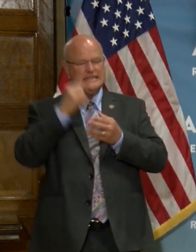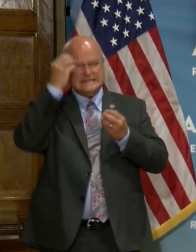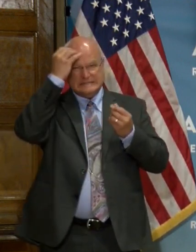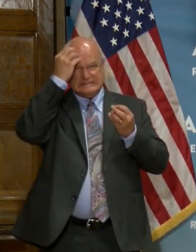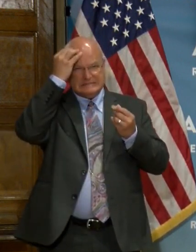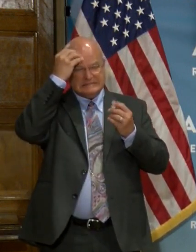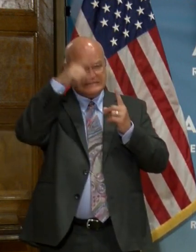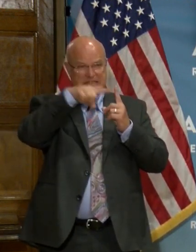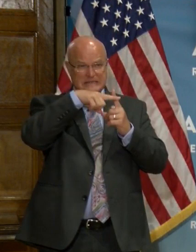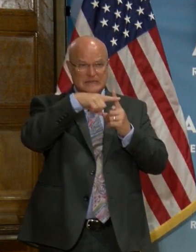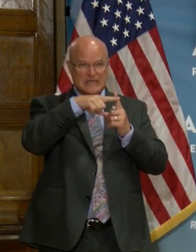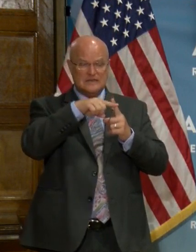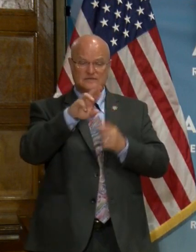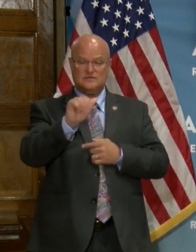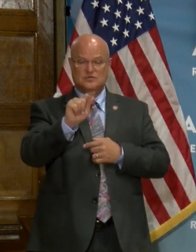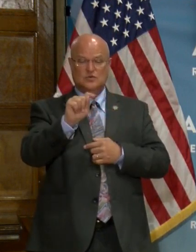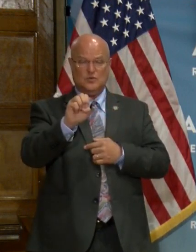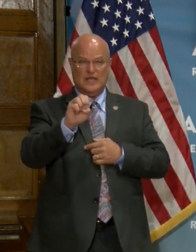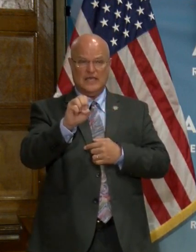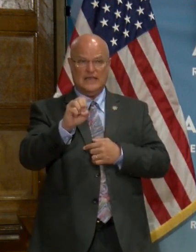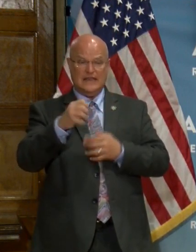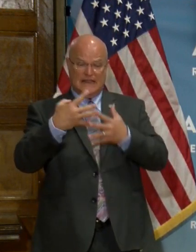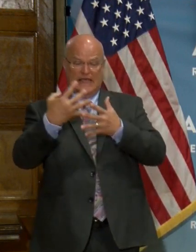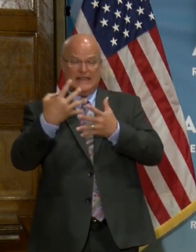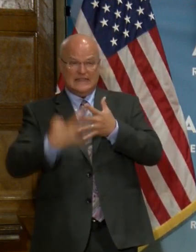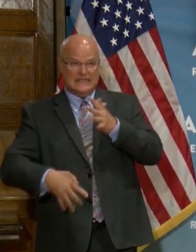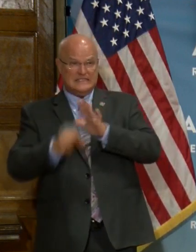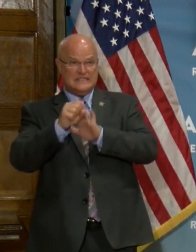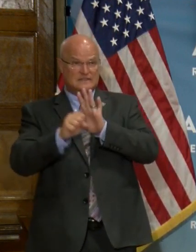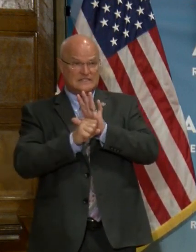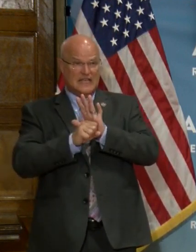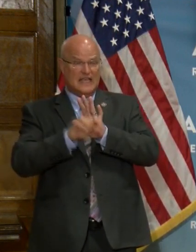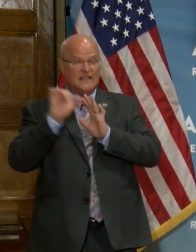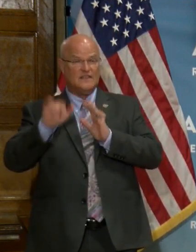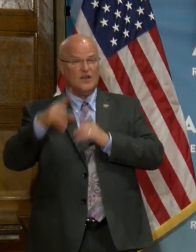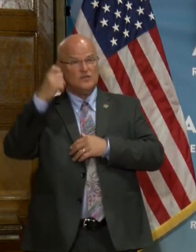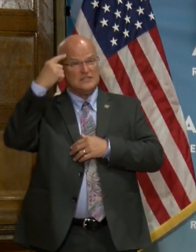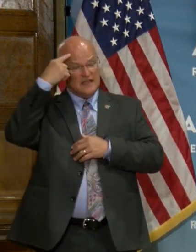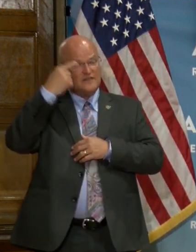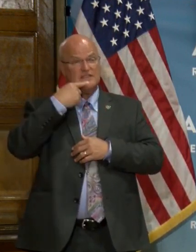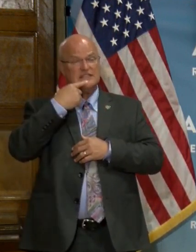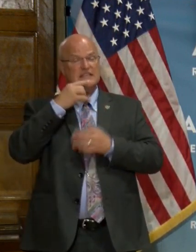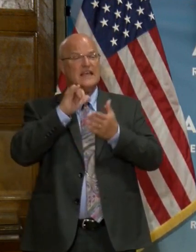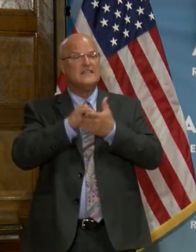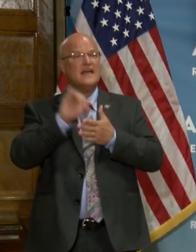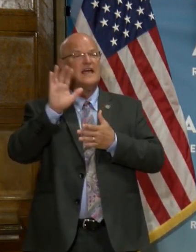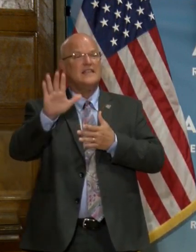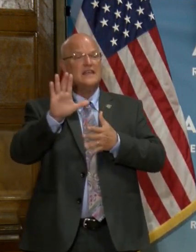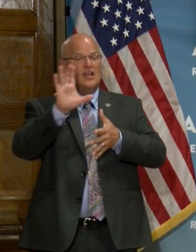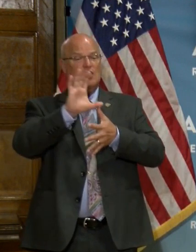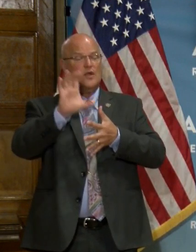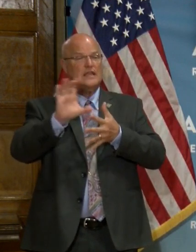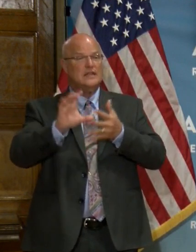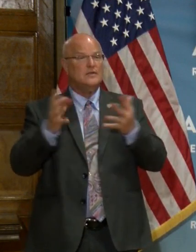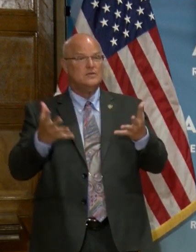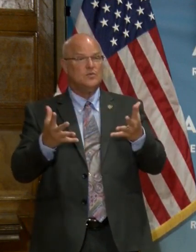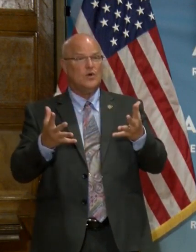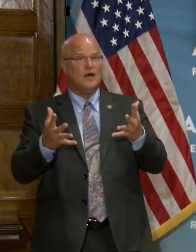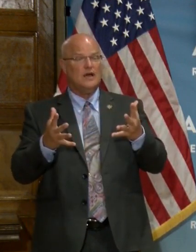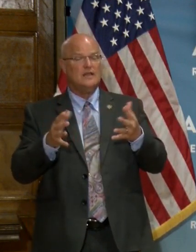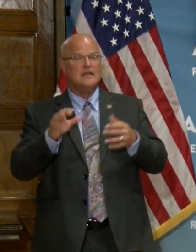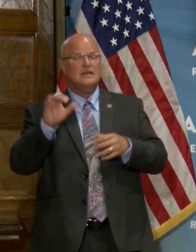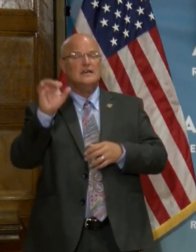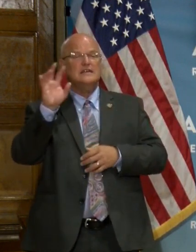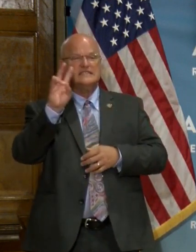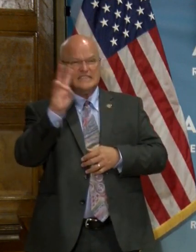the positivity rates, but in that list of states that those governors listed, they said their criteria was a rolling